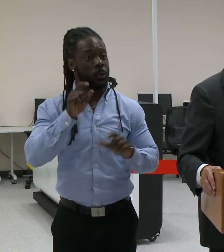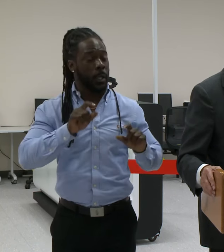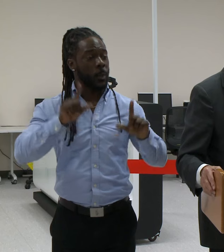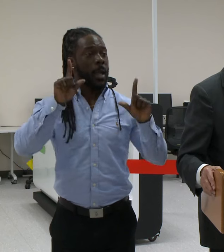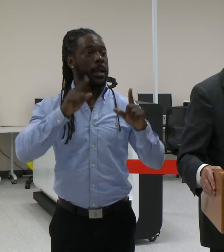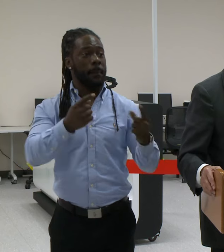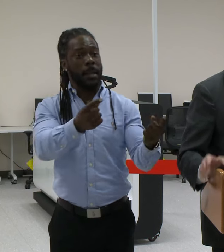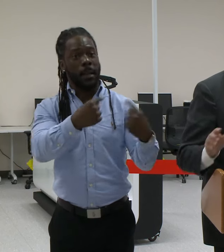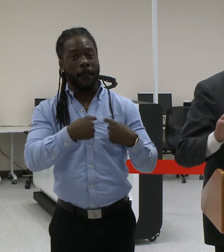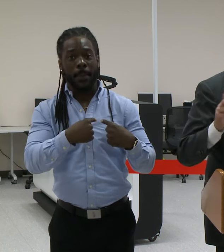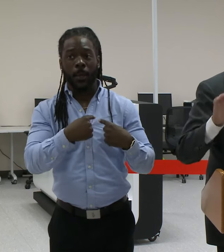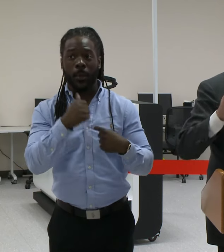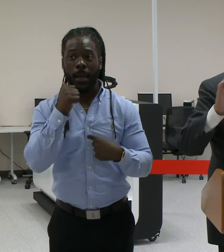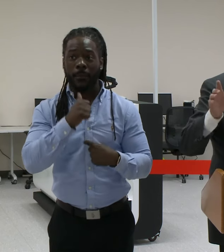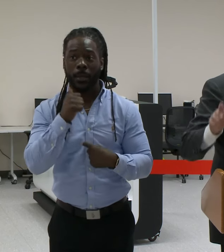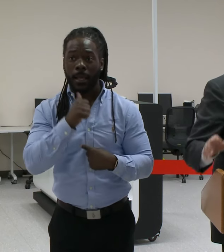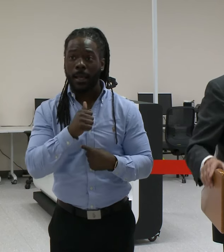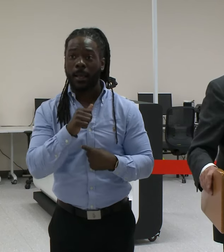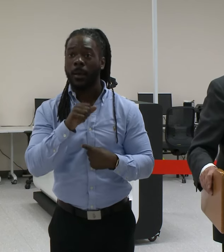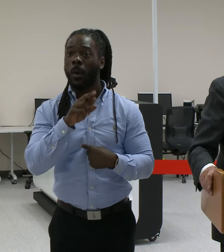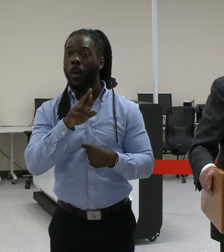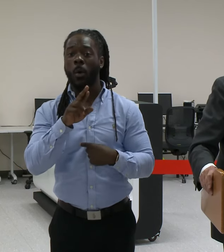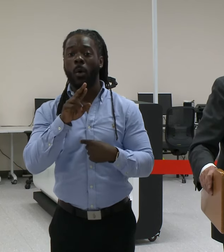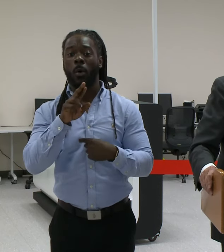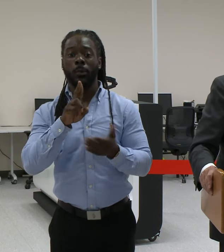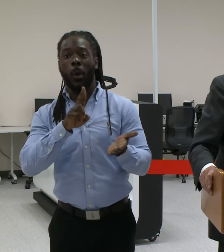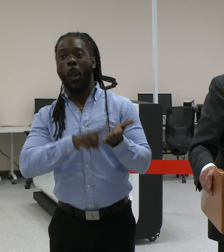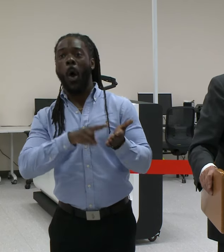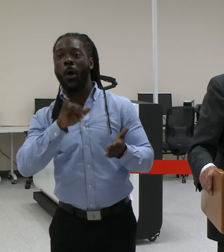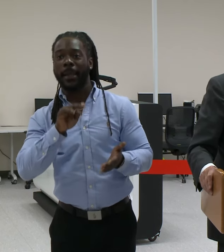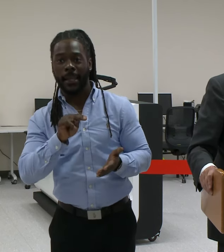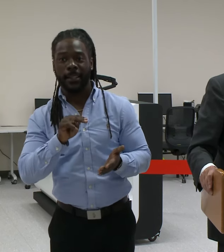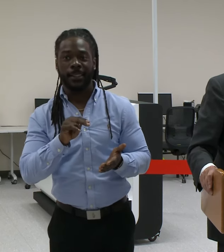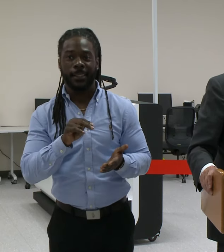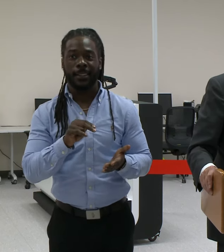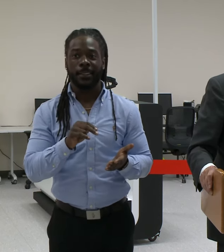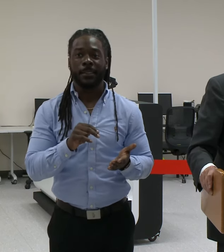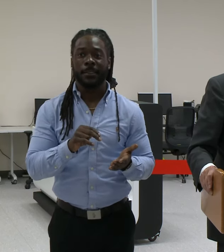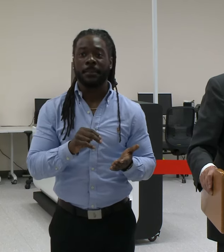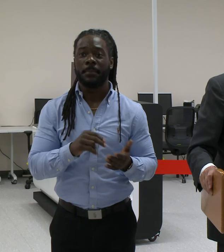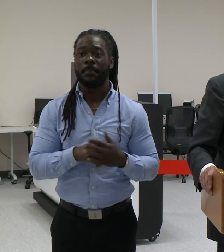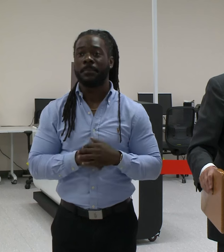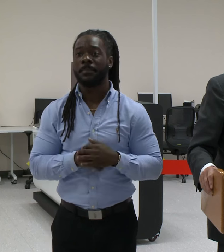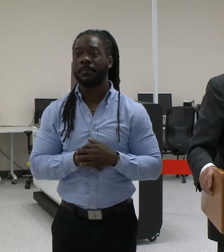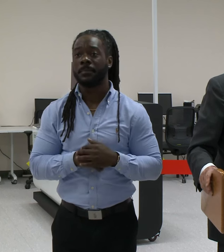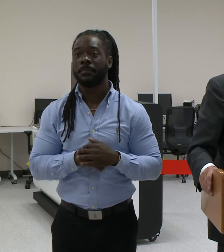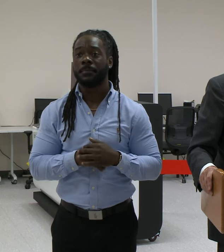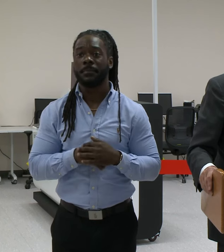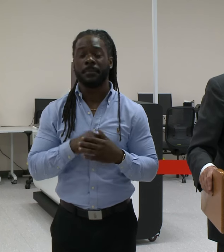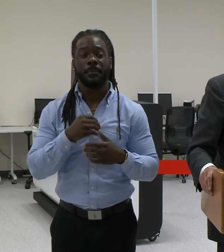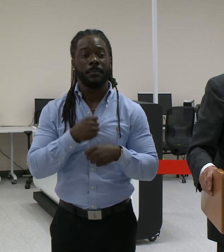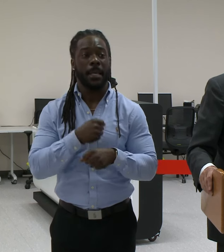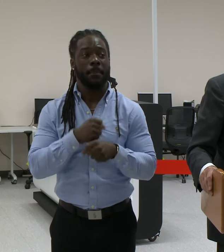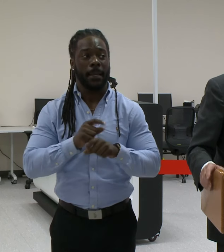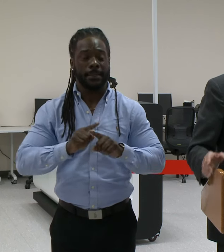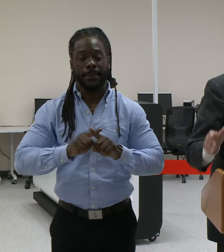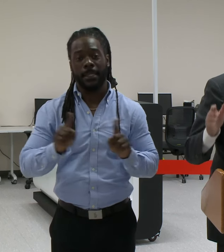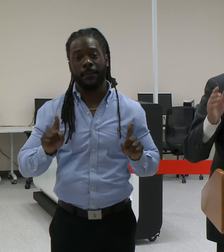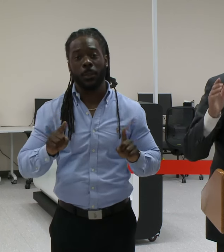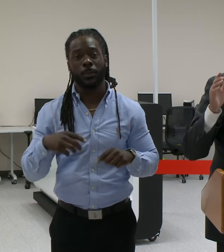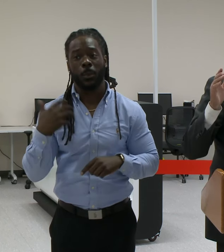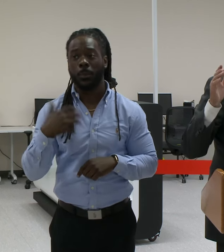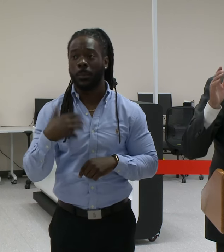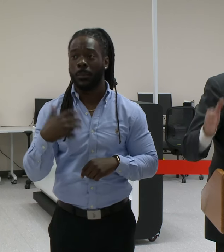this enterprise, or log in to this enterprise, it makes an extraordinary difference,